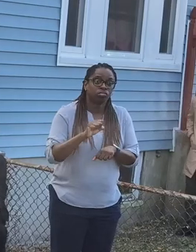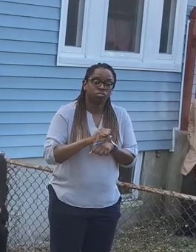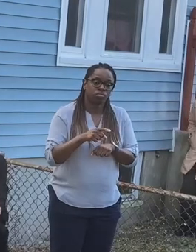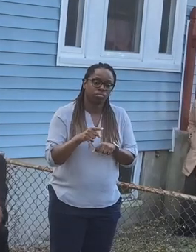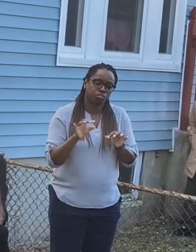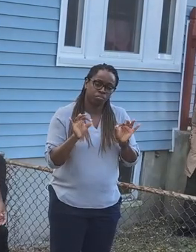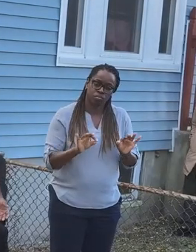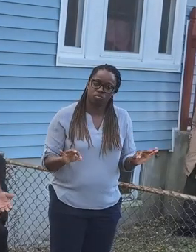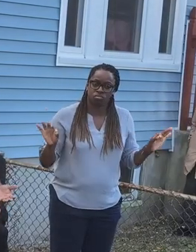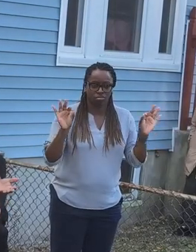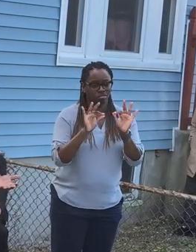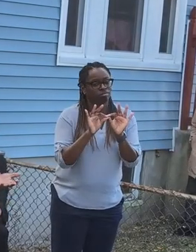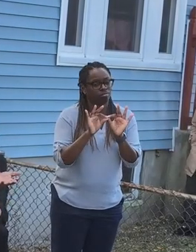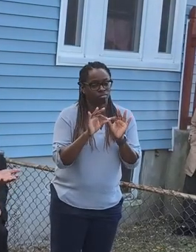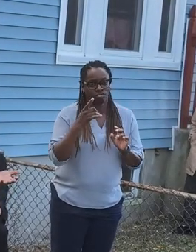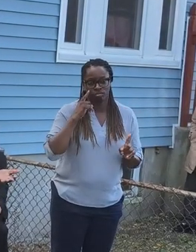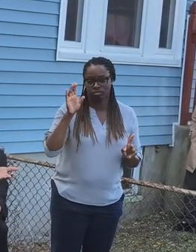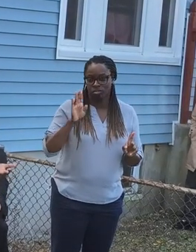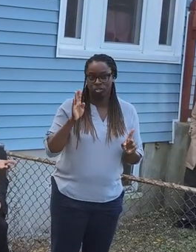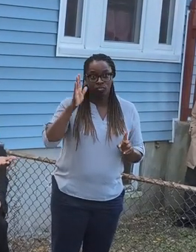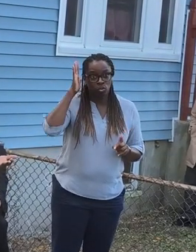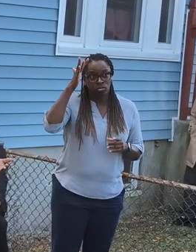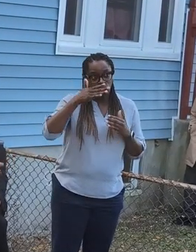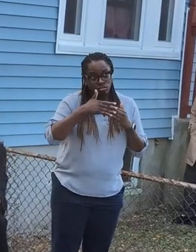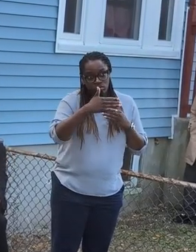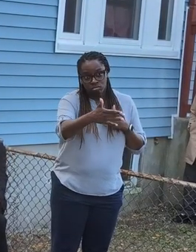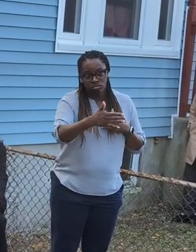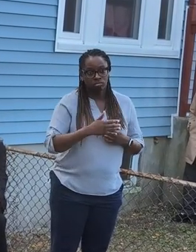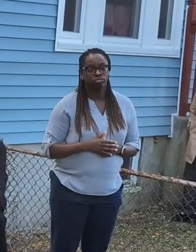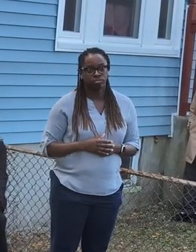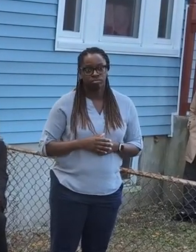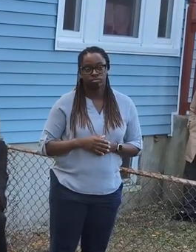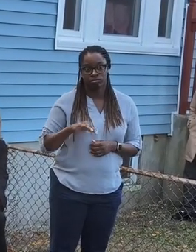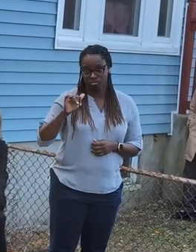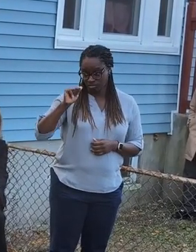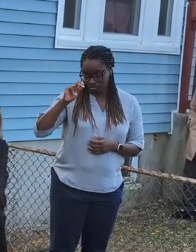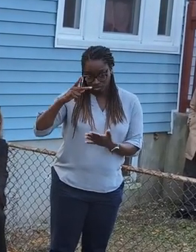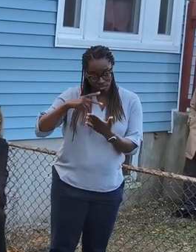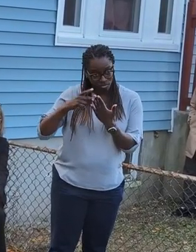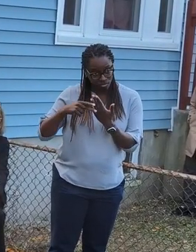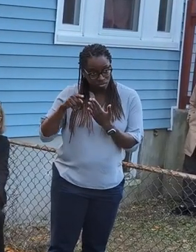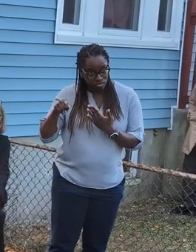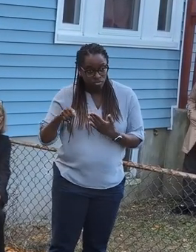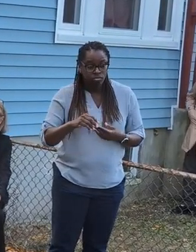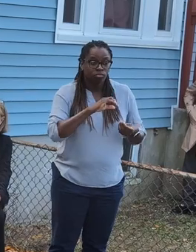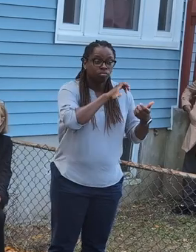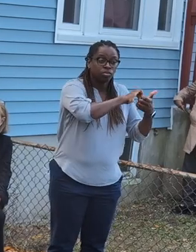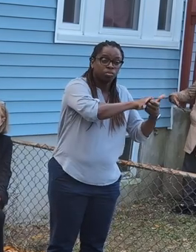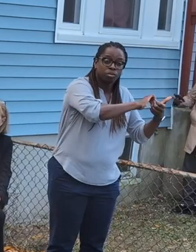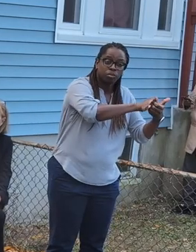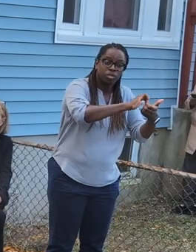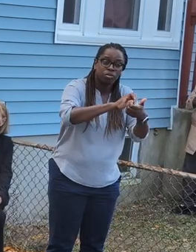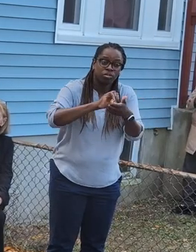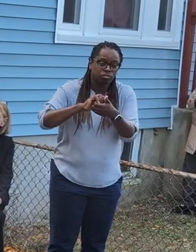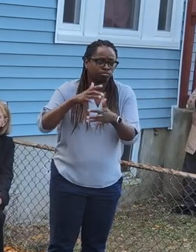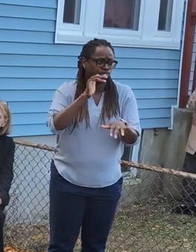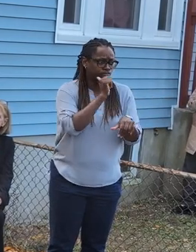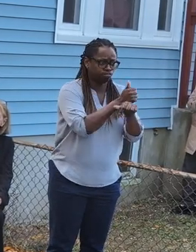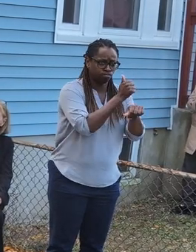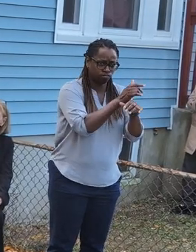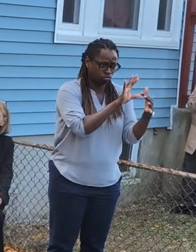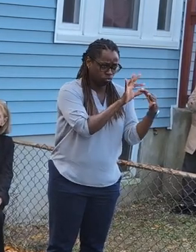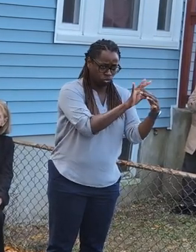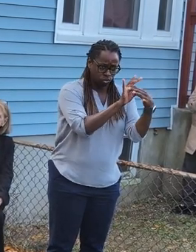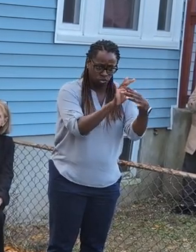city. Together with the support of the program like AOP and the strong partnerships we built with local housing